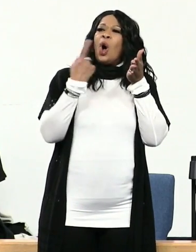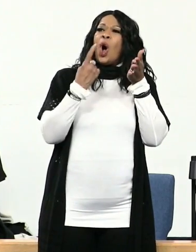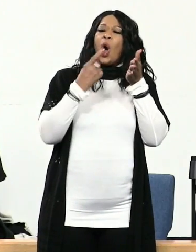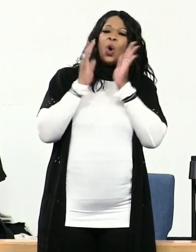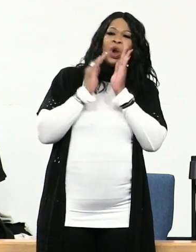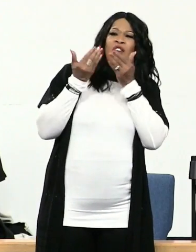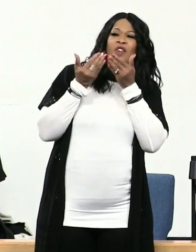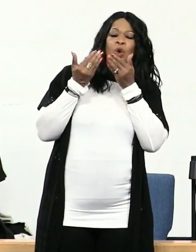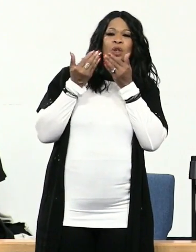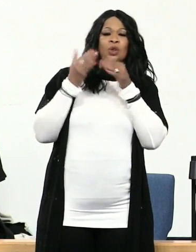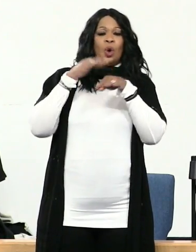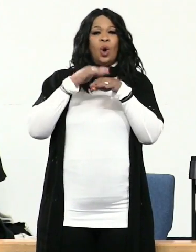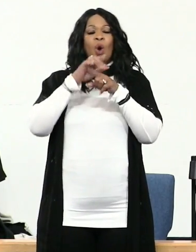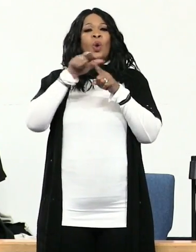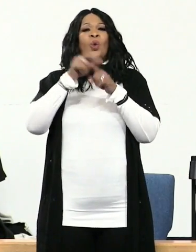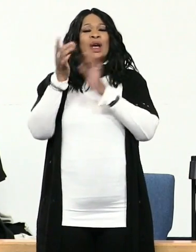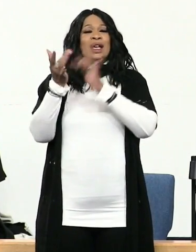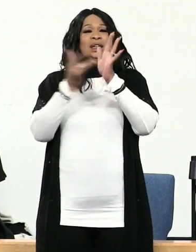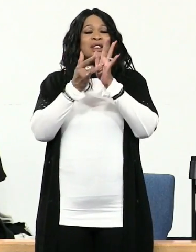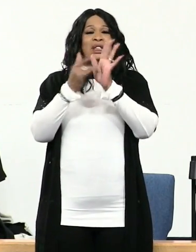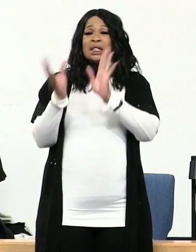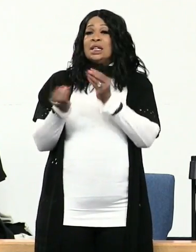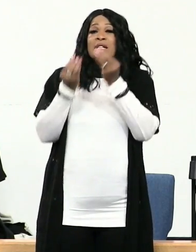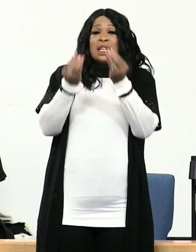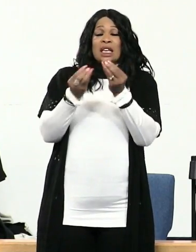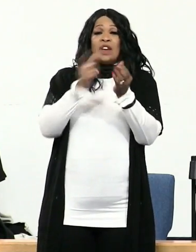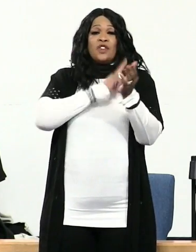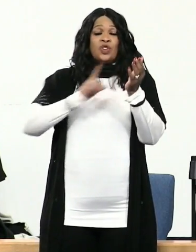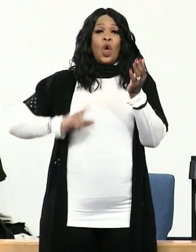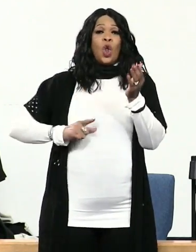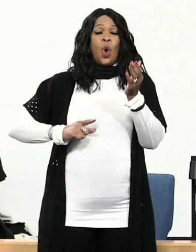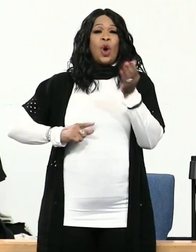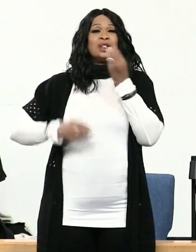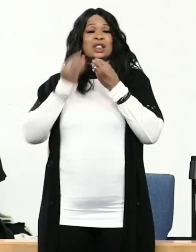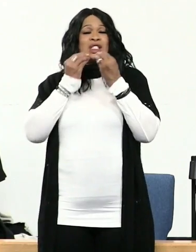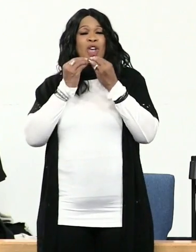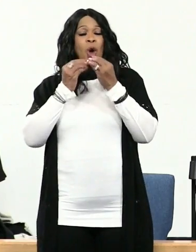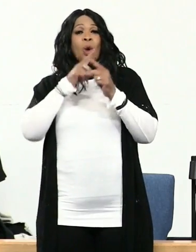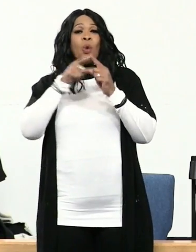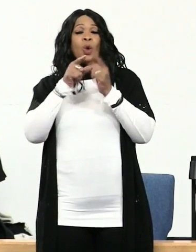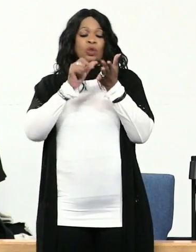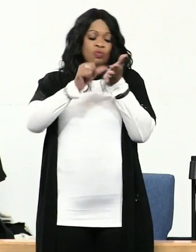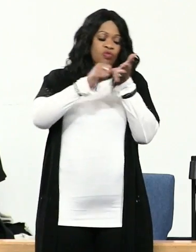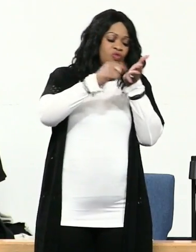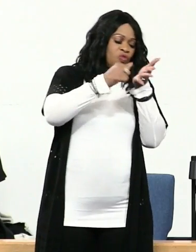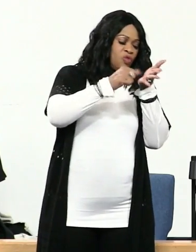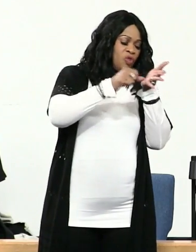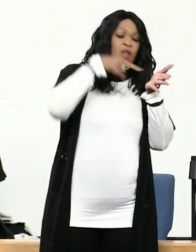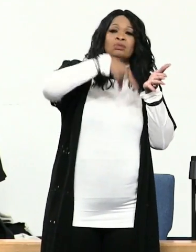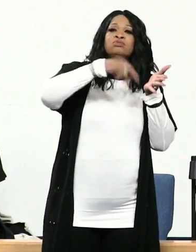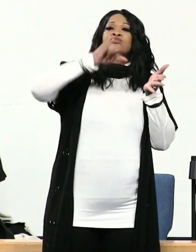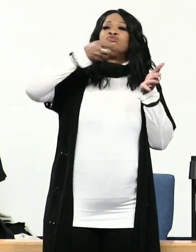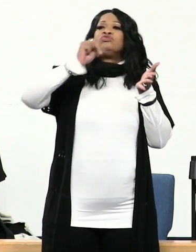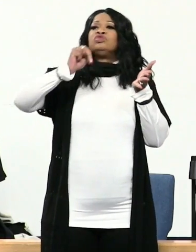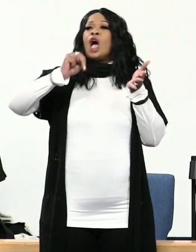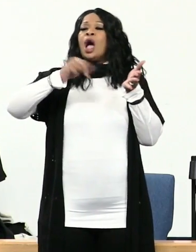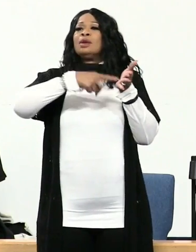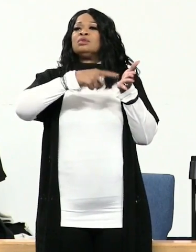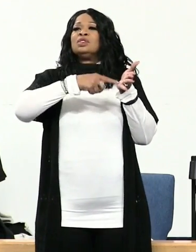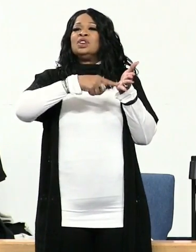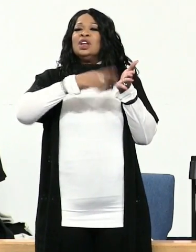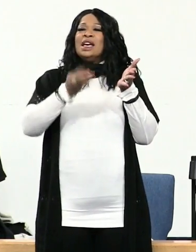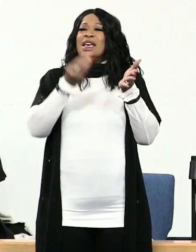when Jesus instituted the Lord's Supper. But when you turn to the Gospel of John, John gives us